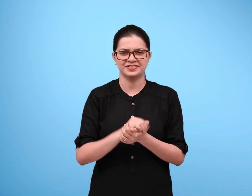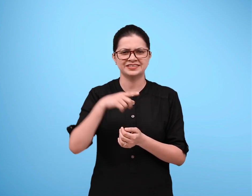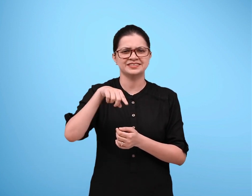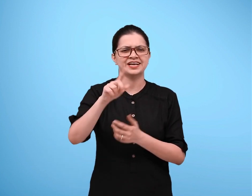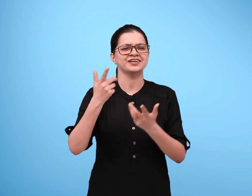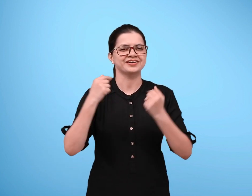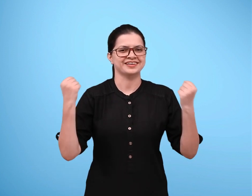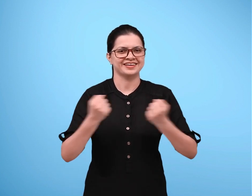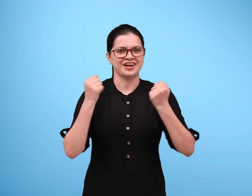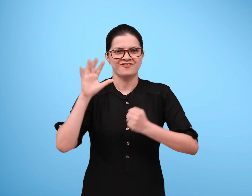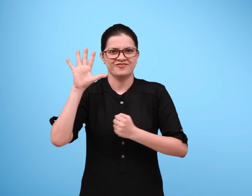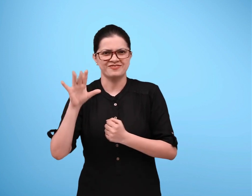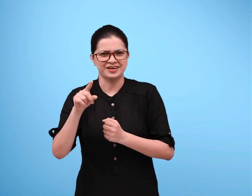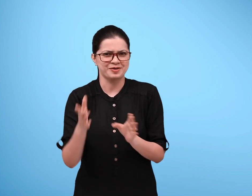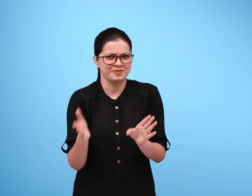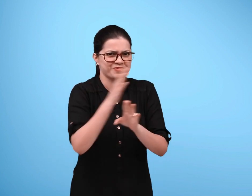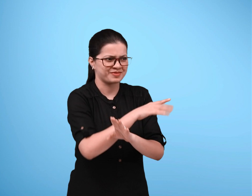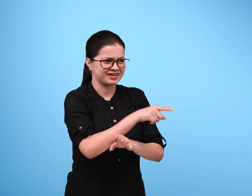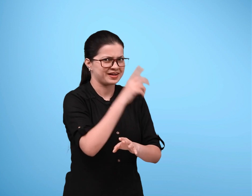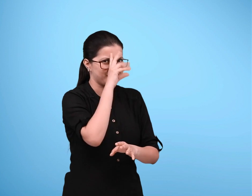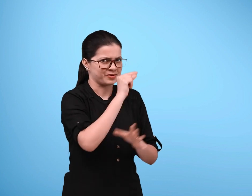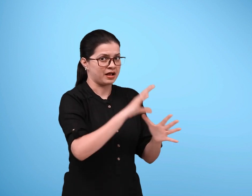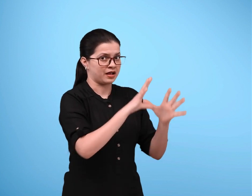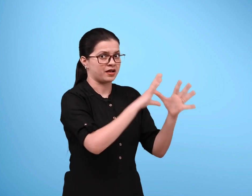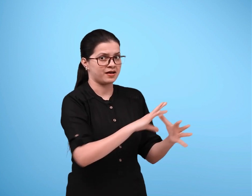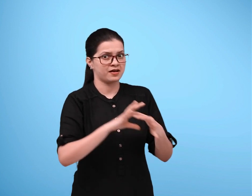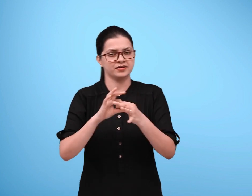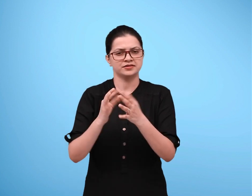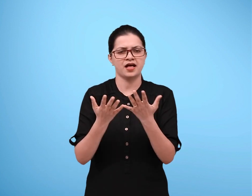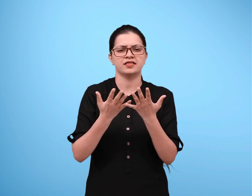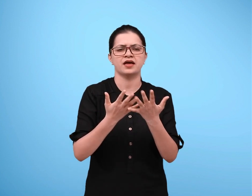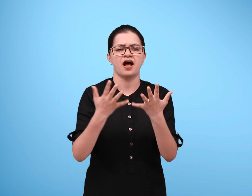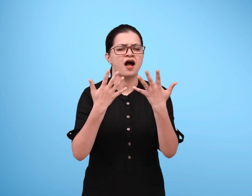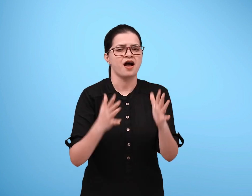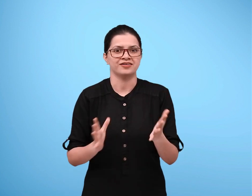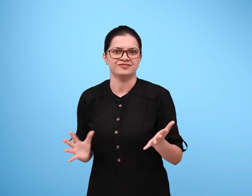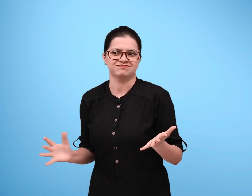In Activity 5, where did you place objects like a clock,